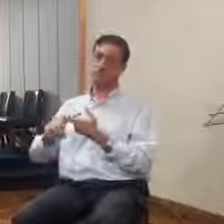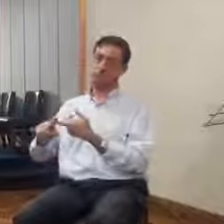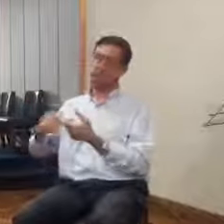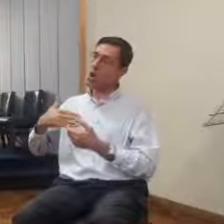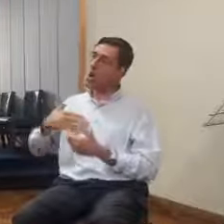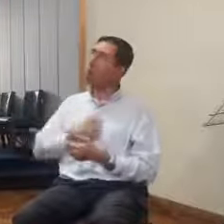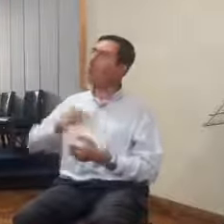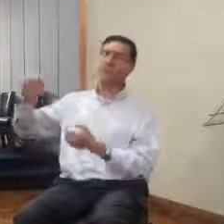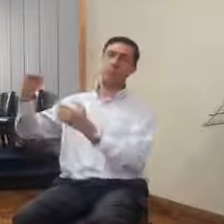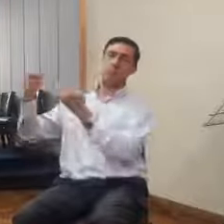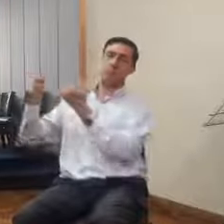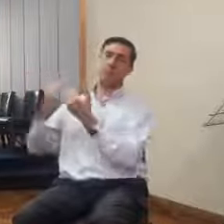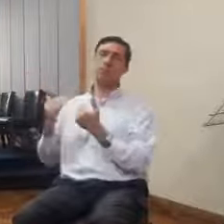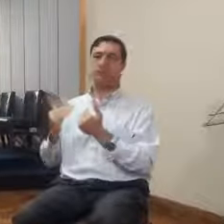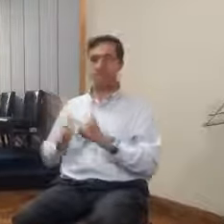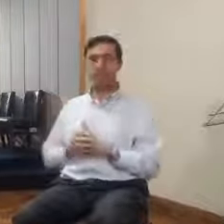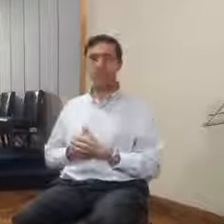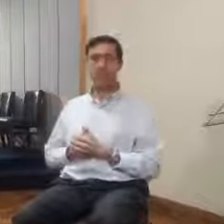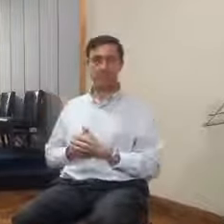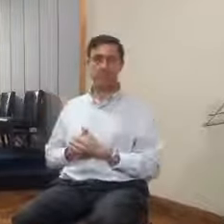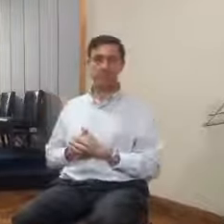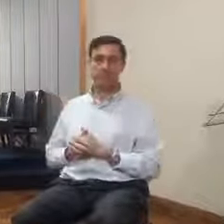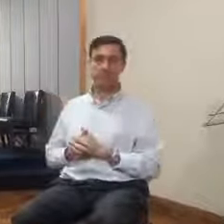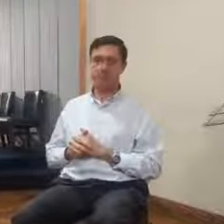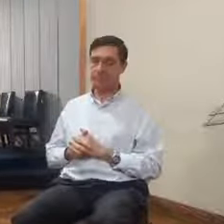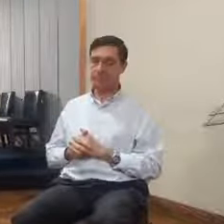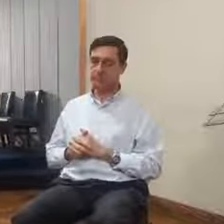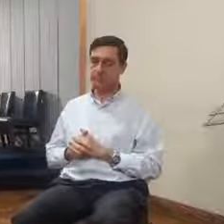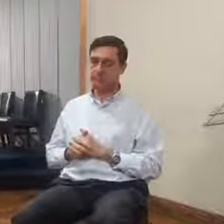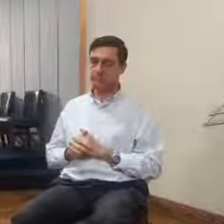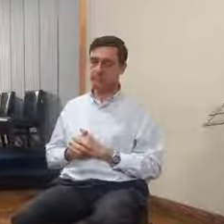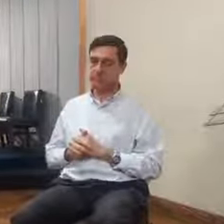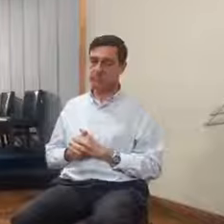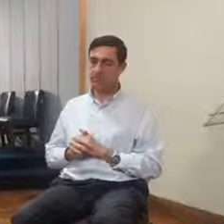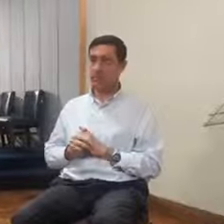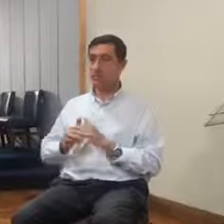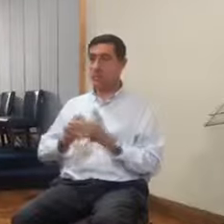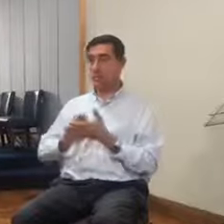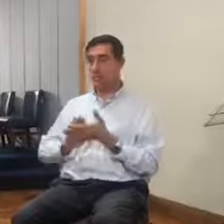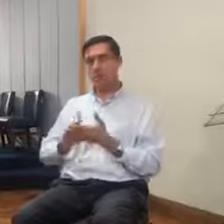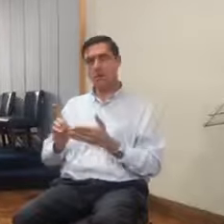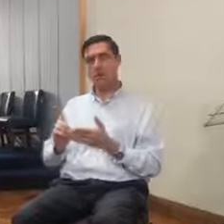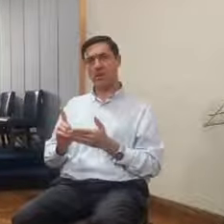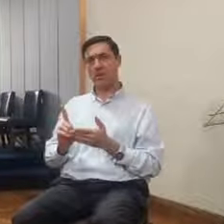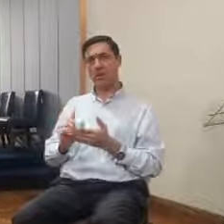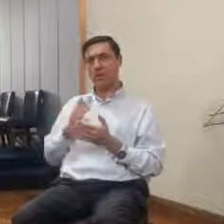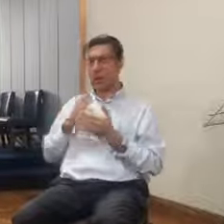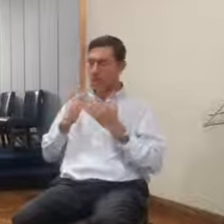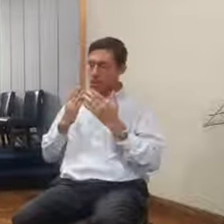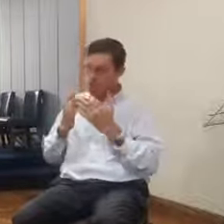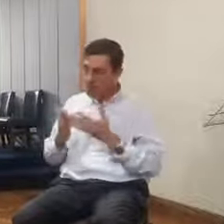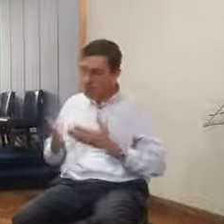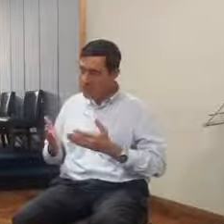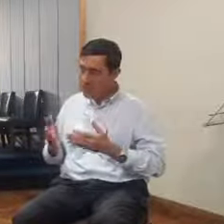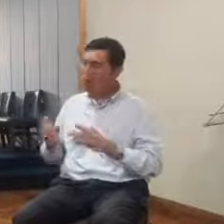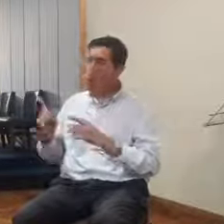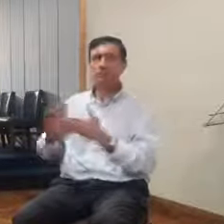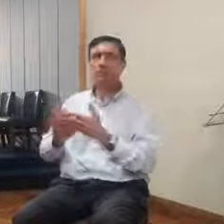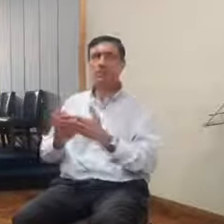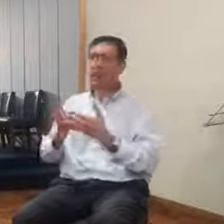we understand fear rightly, and not a contradiction, of course they help each other. Fear is reverent